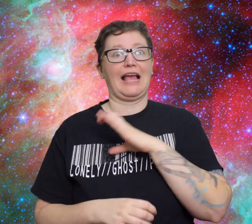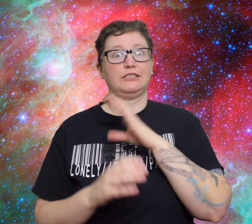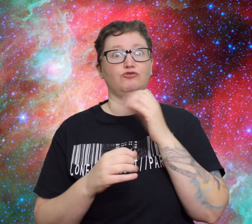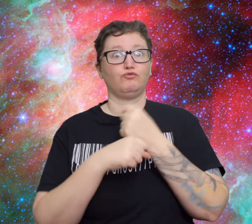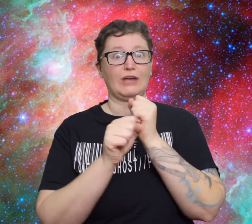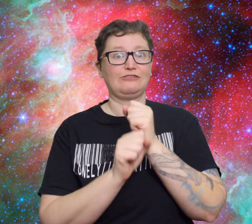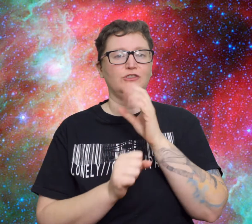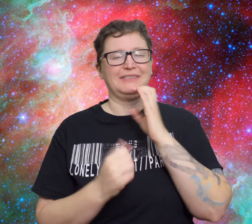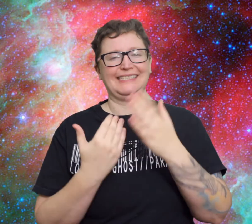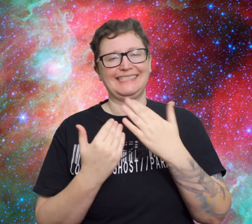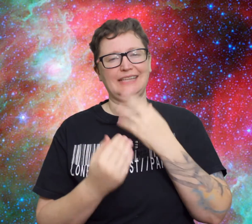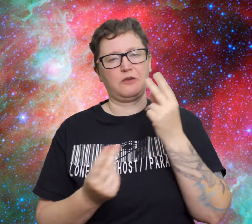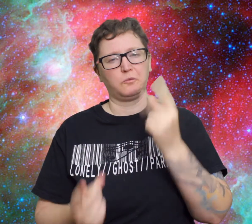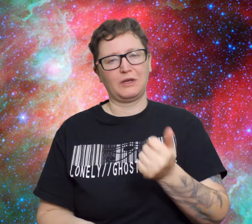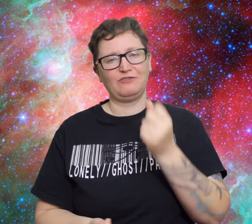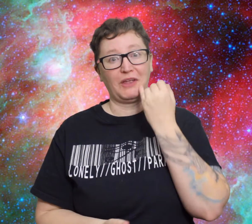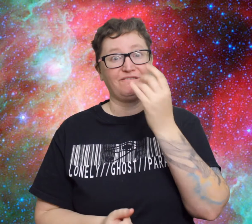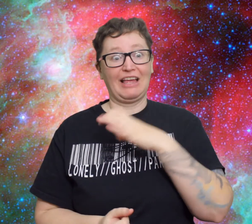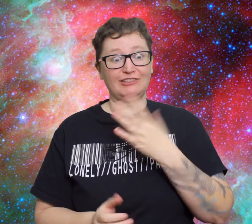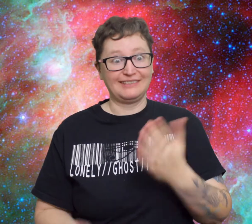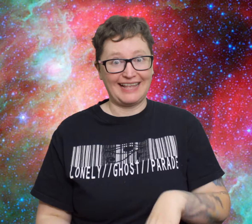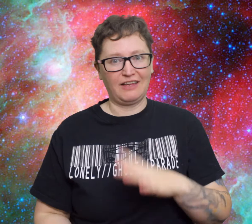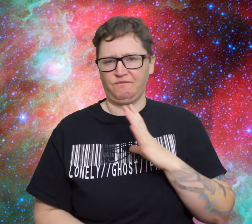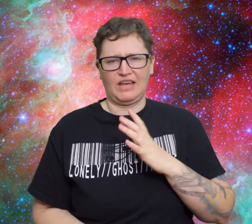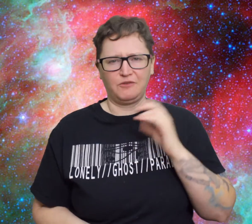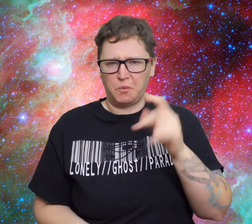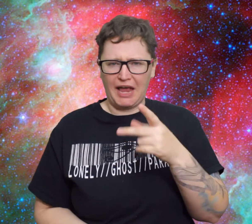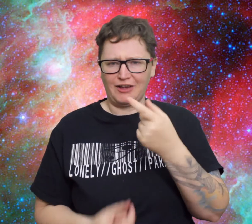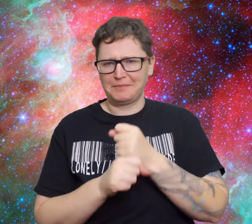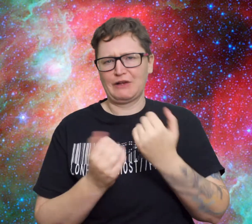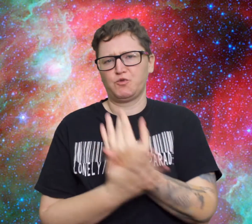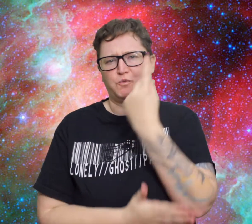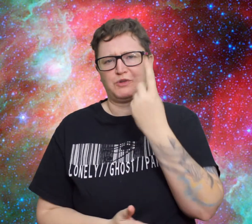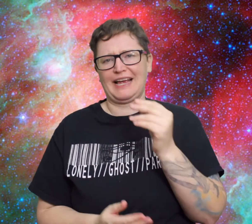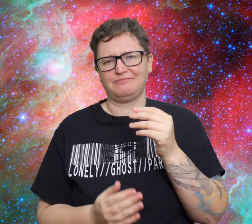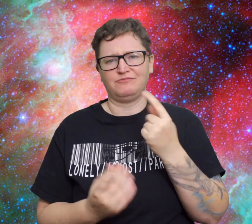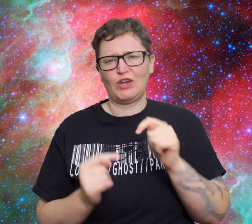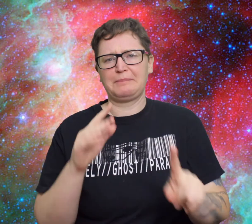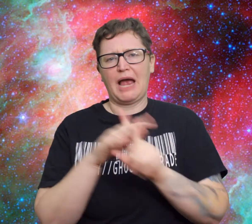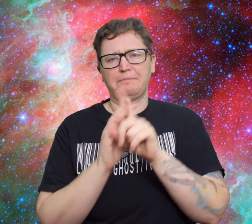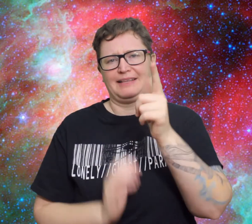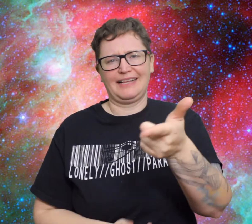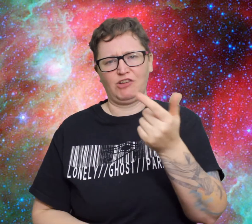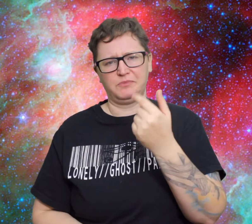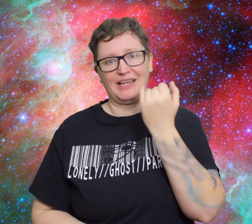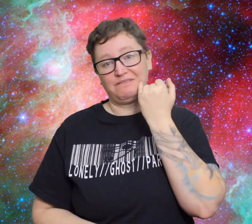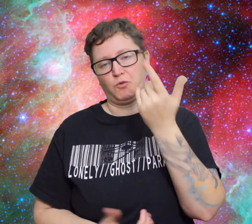So when you do the character creation, it's pretty simple. If your character dies, that's fine. Just go ahead, make a new one. You can just,